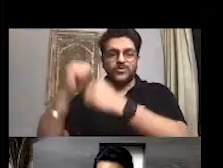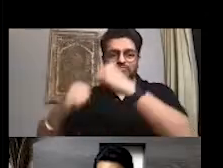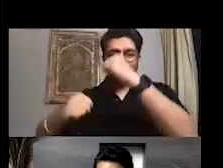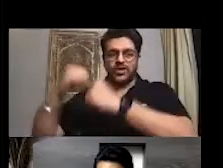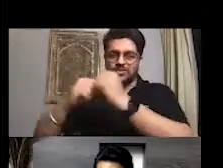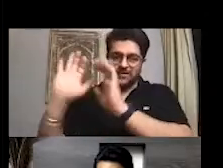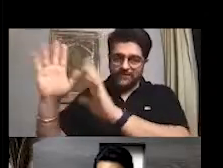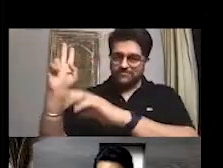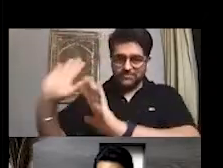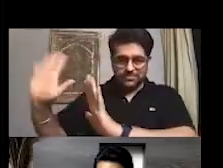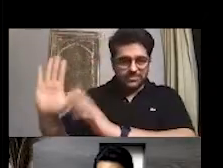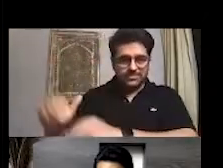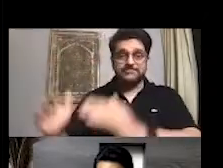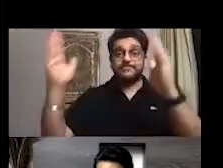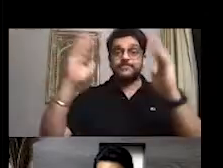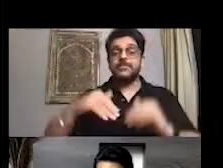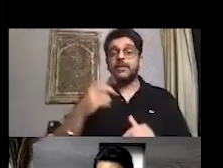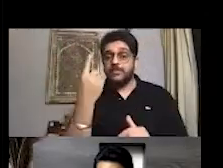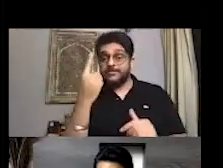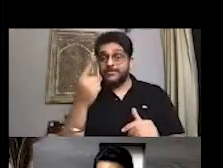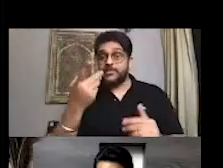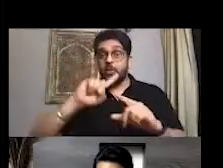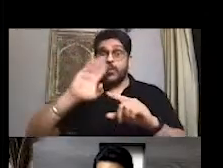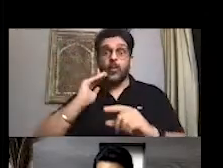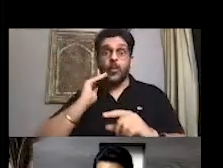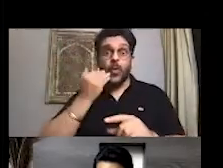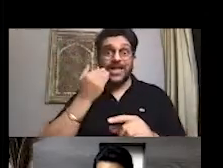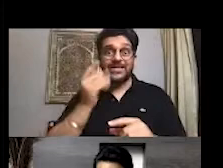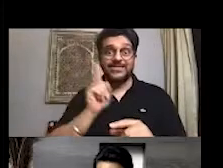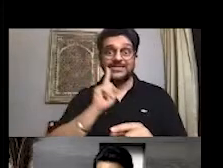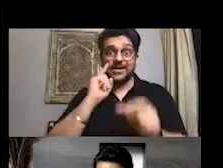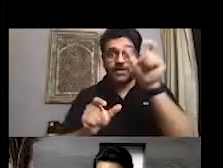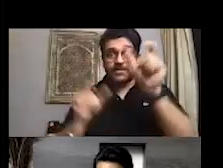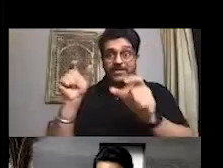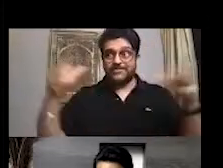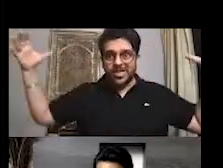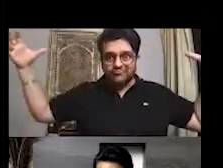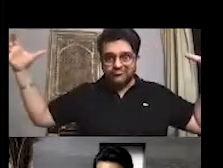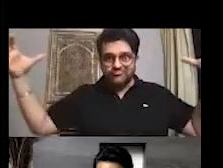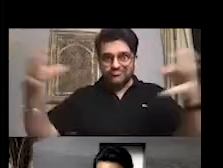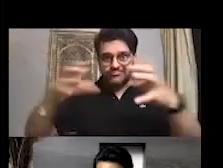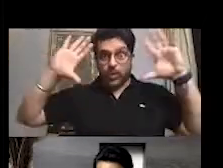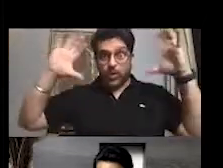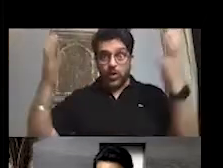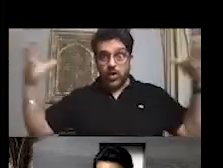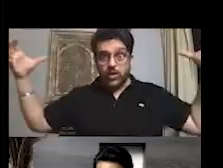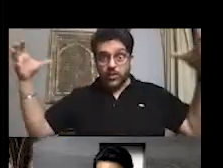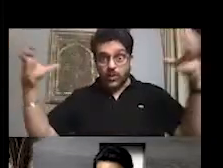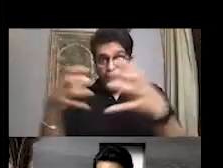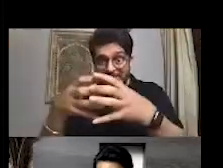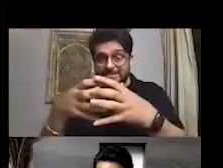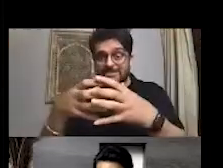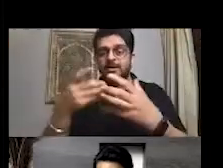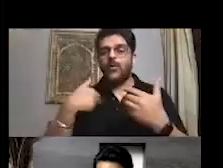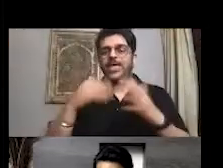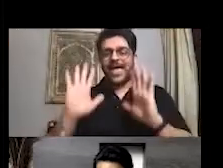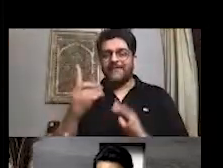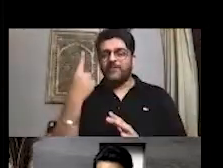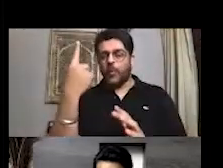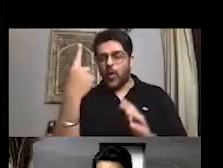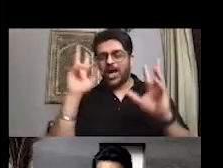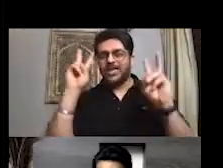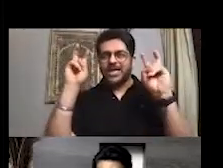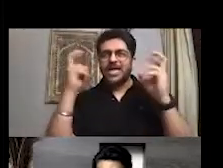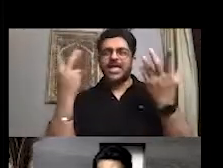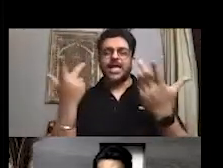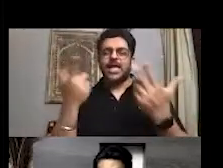So they have their own grammar, their own structure and vocabulary. When deaf people are coming from all over the world